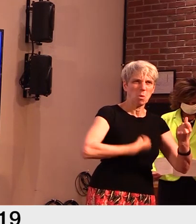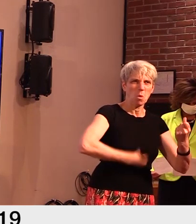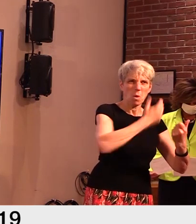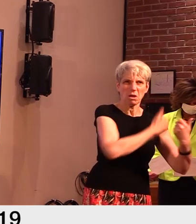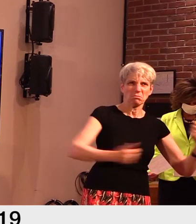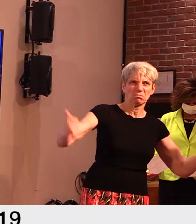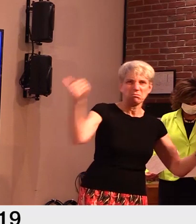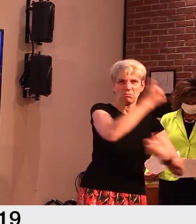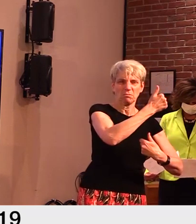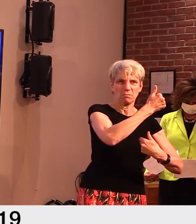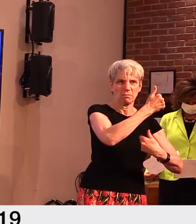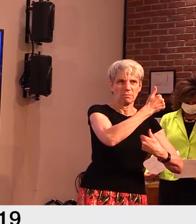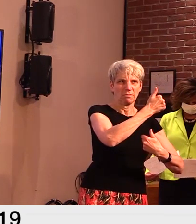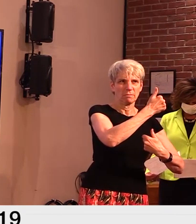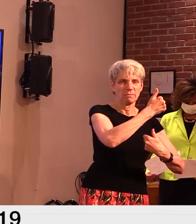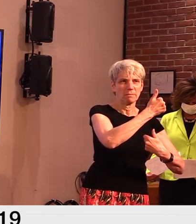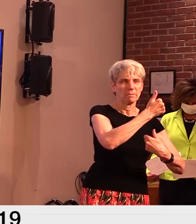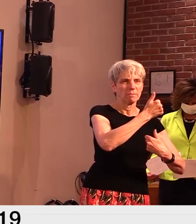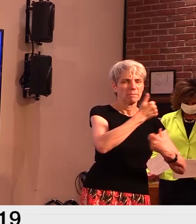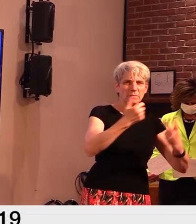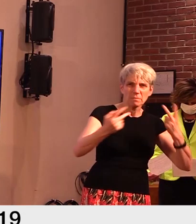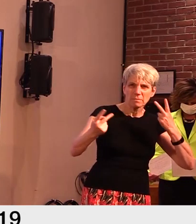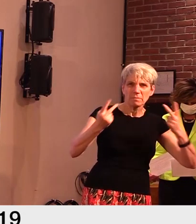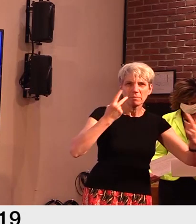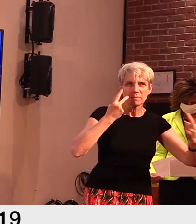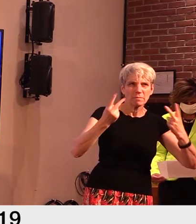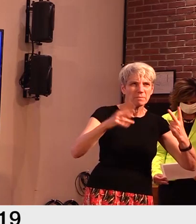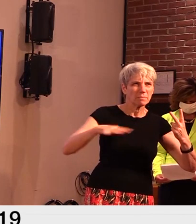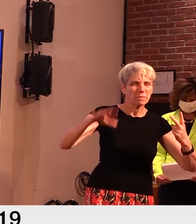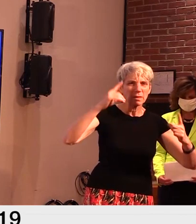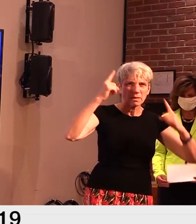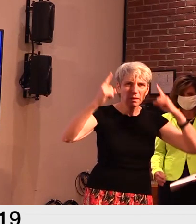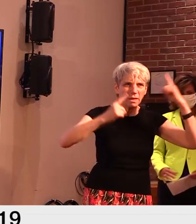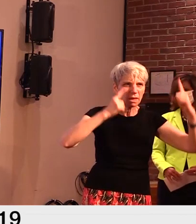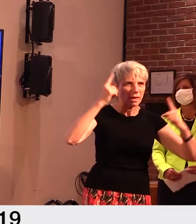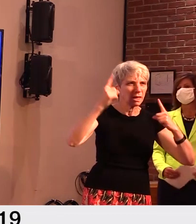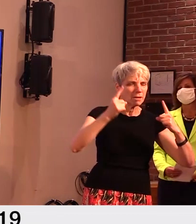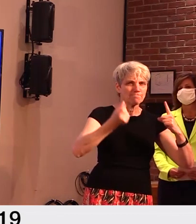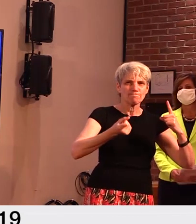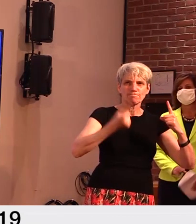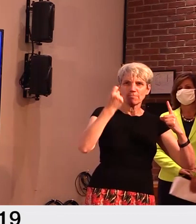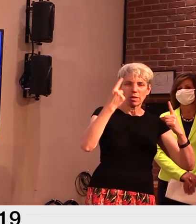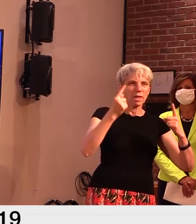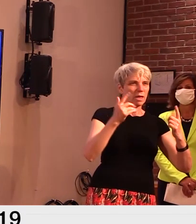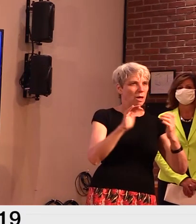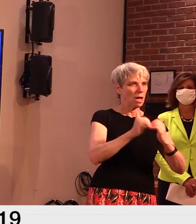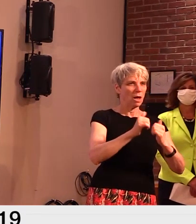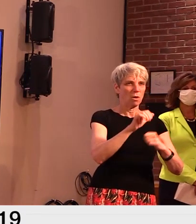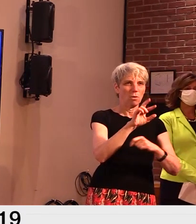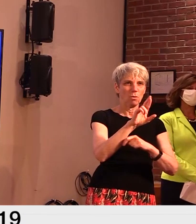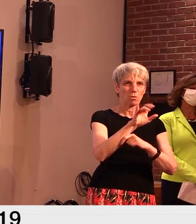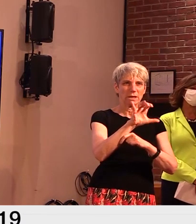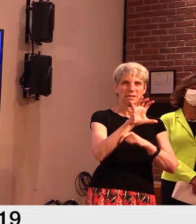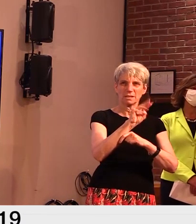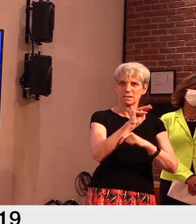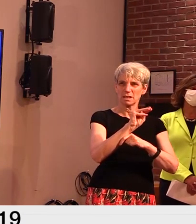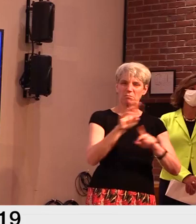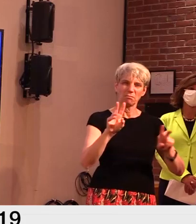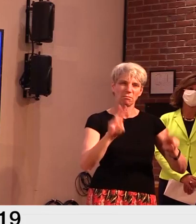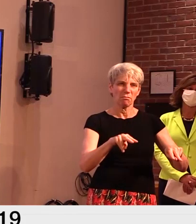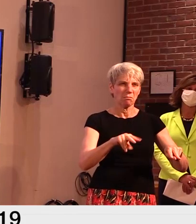reasons vary from support for racial justice to support for white supremacy.